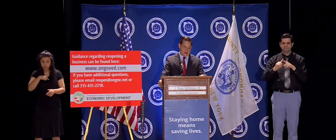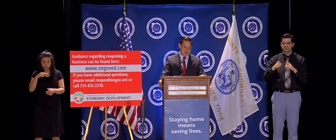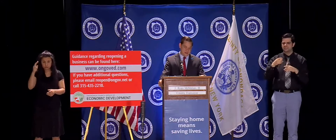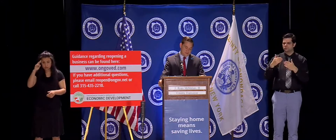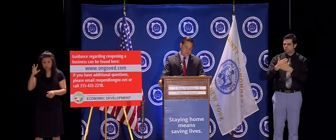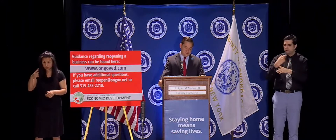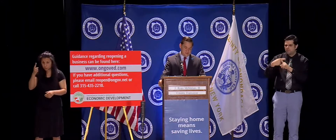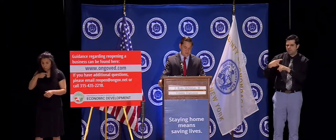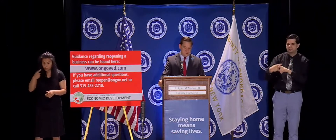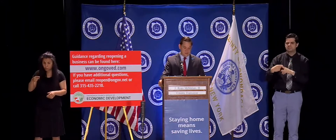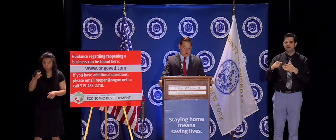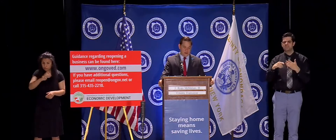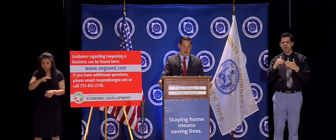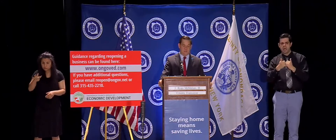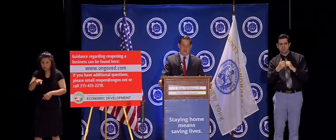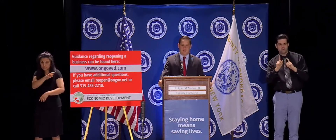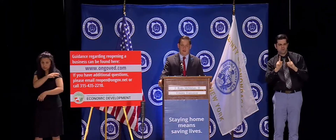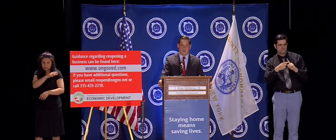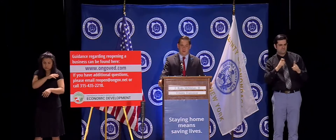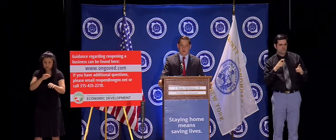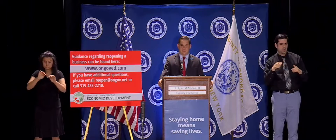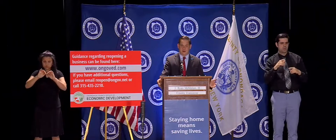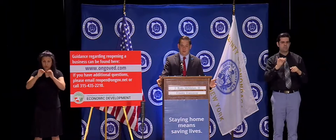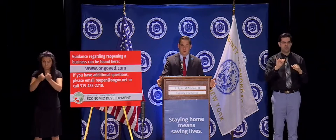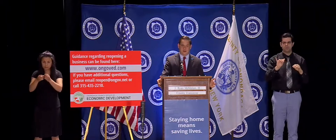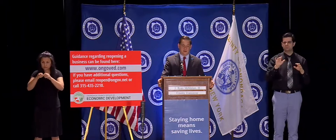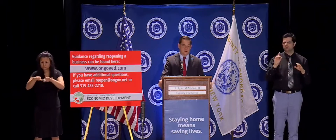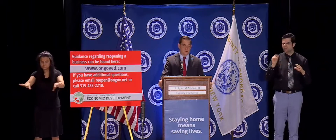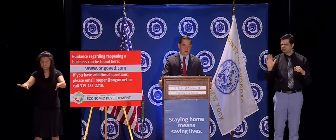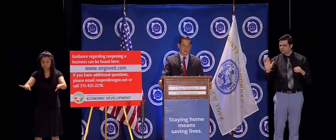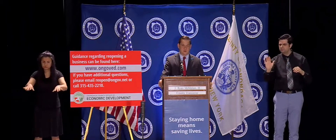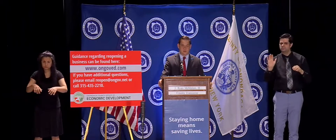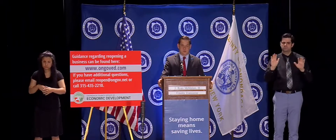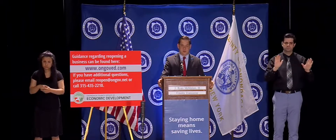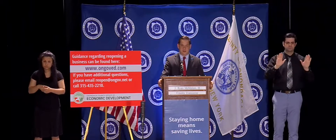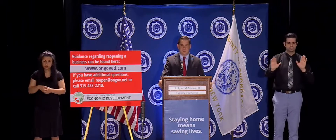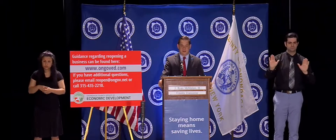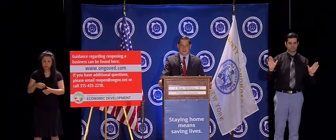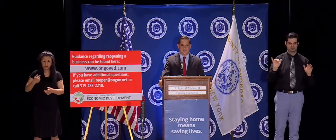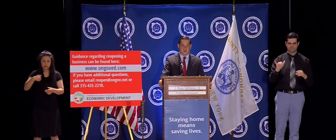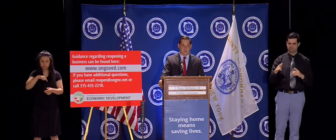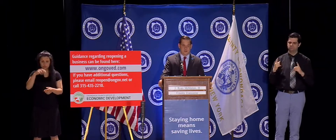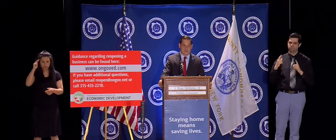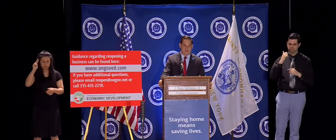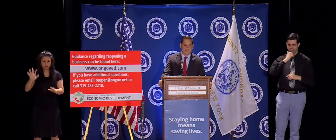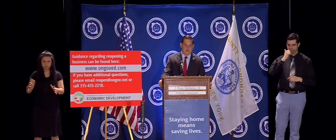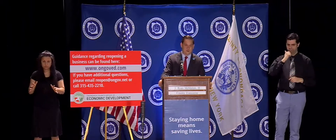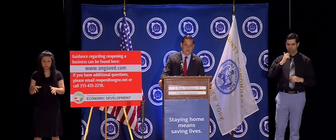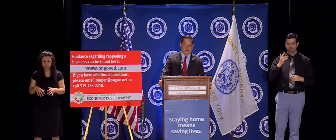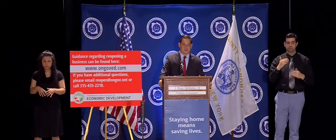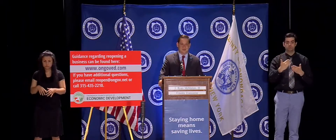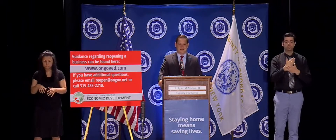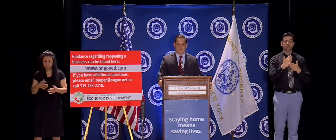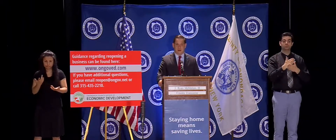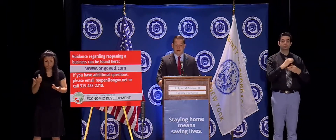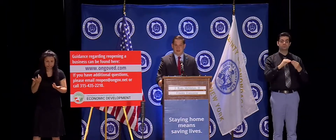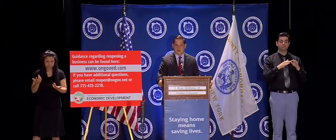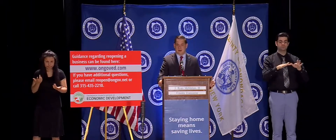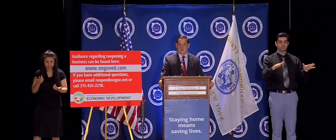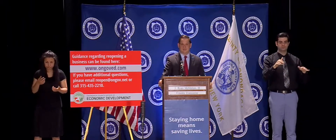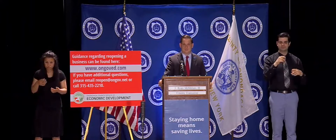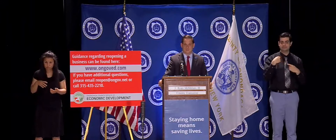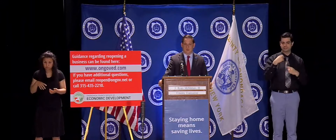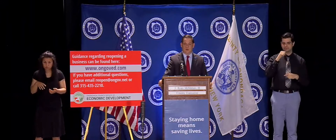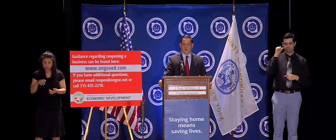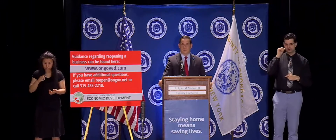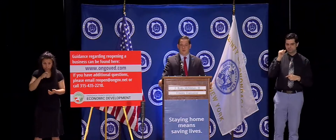And again, there might not be anything really to talk about either, right? Could just be you did over 1,000 tests back and you